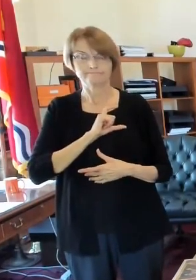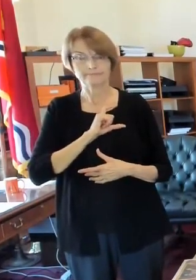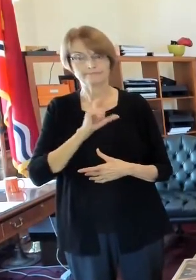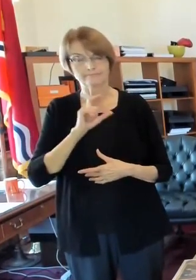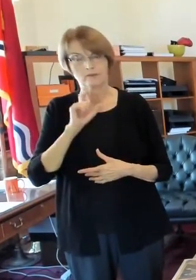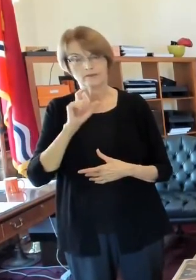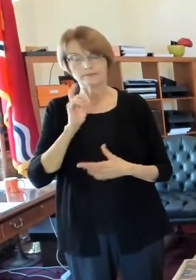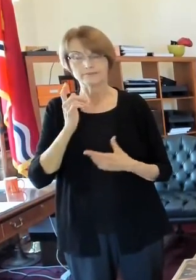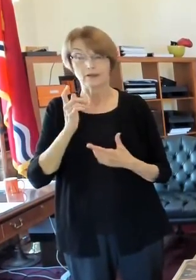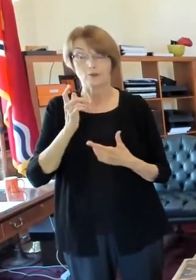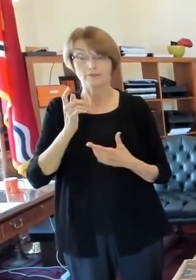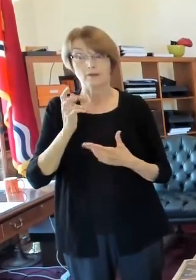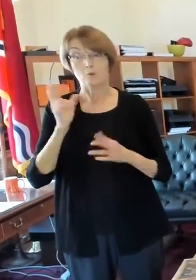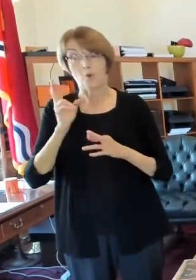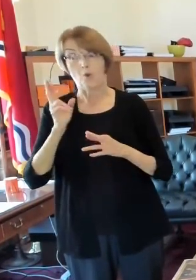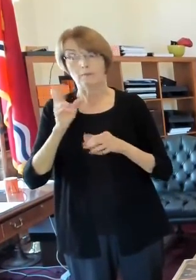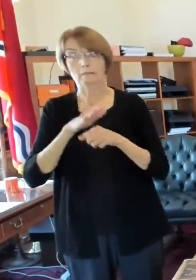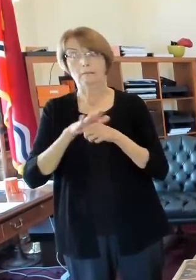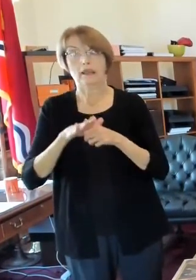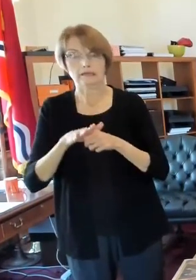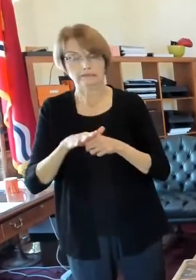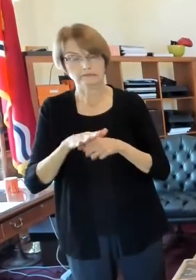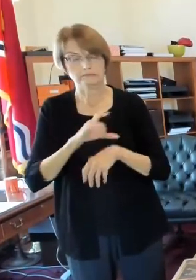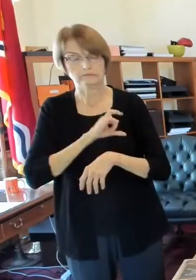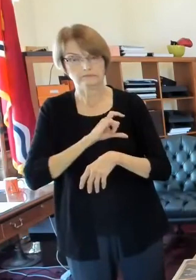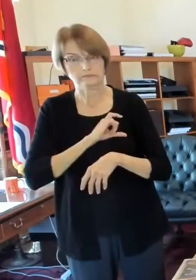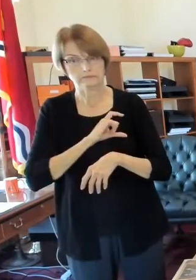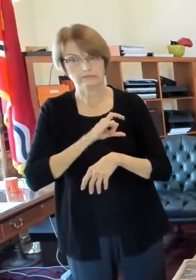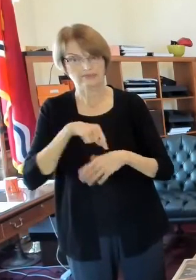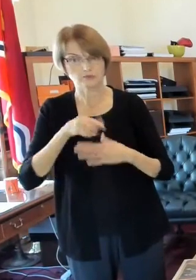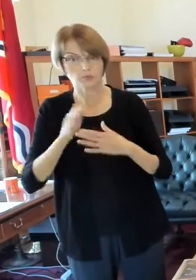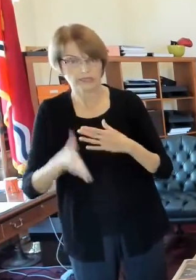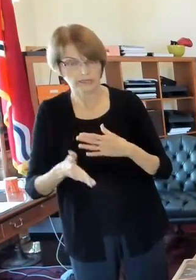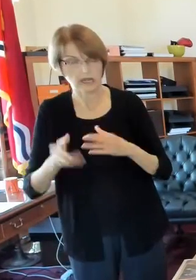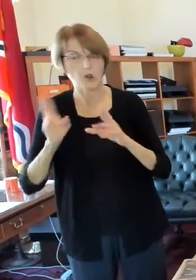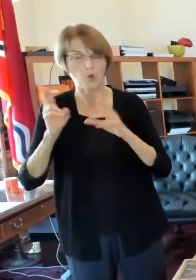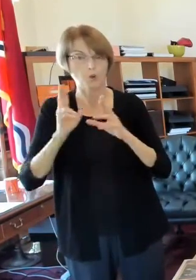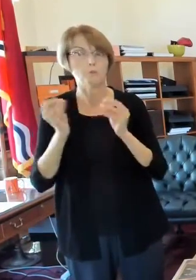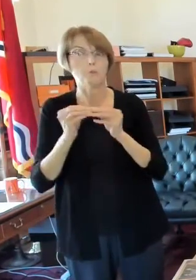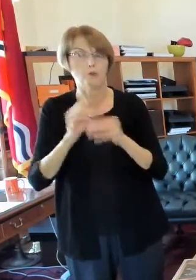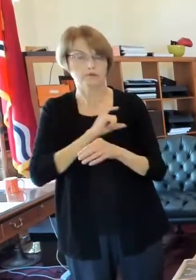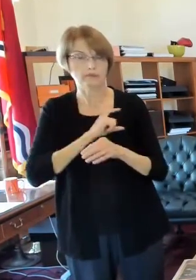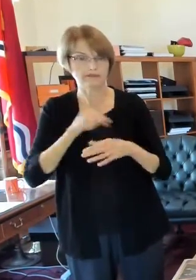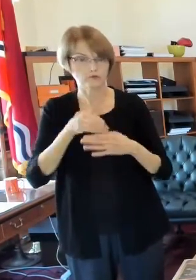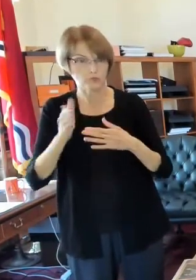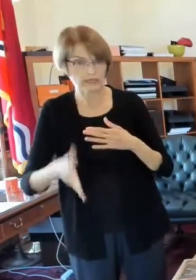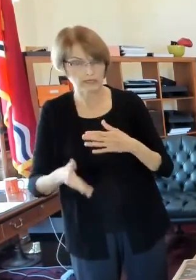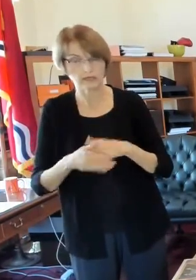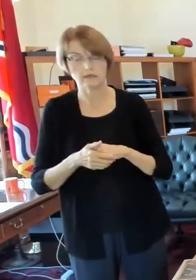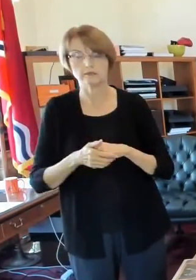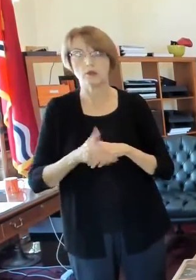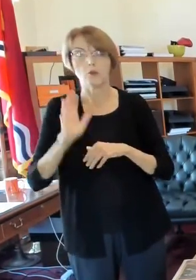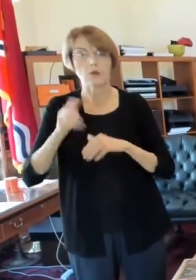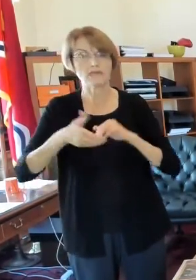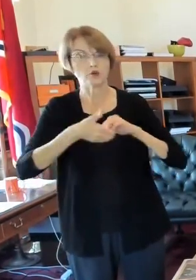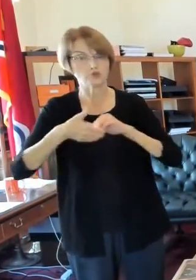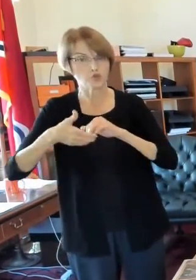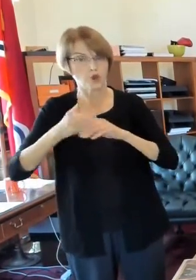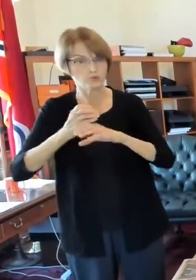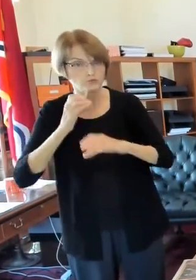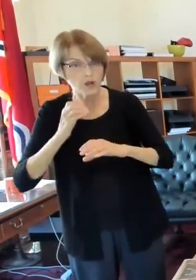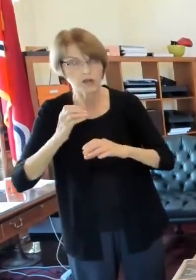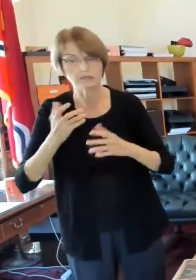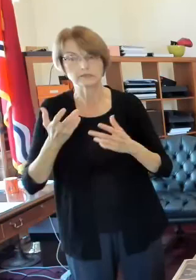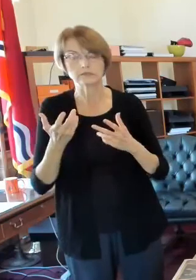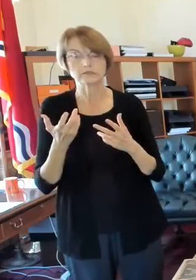enforcement. I hope that we'll have much more law enforcement out this weekend, and tow trucks, and